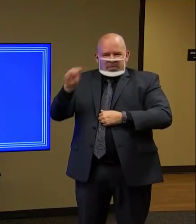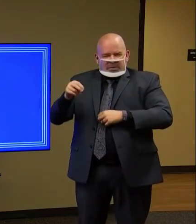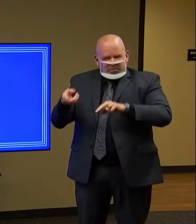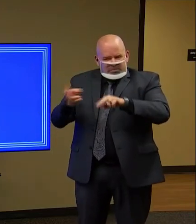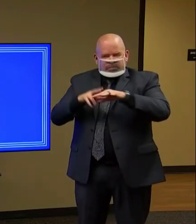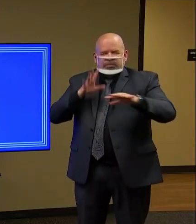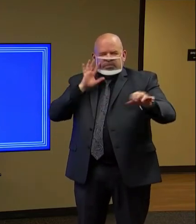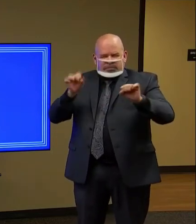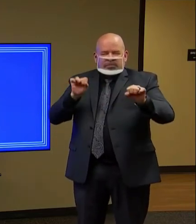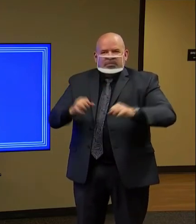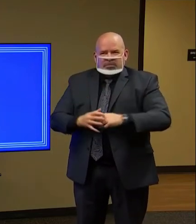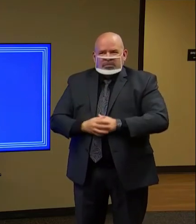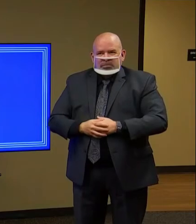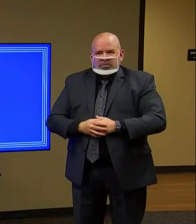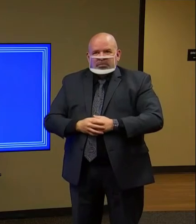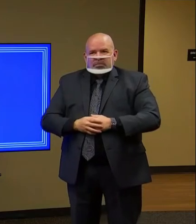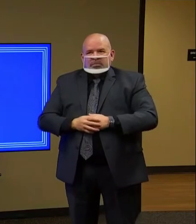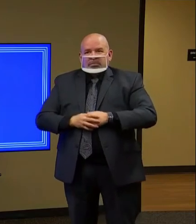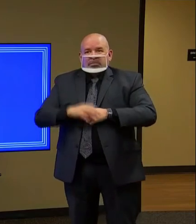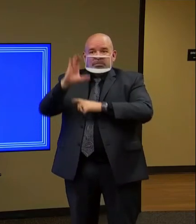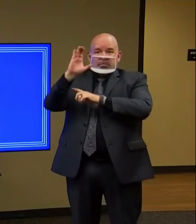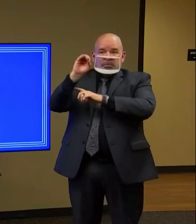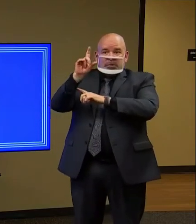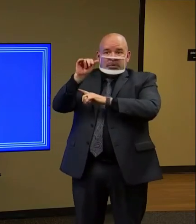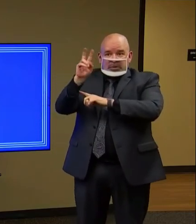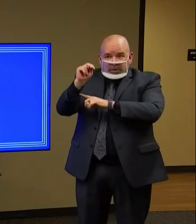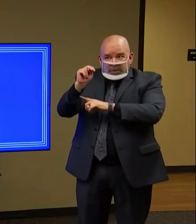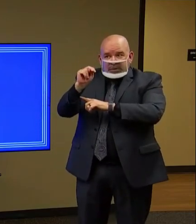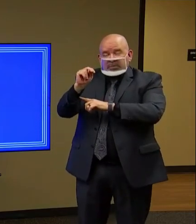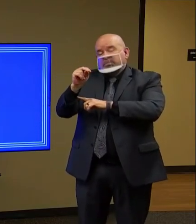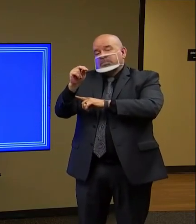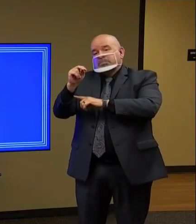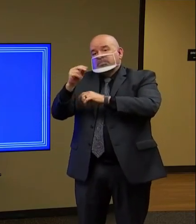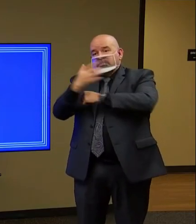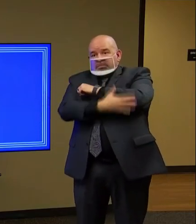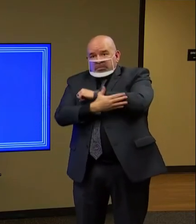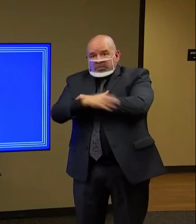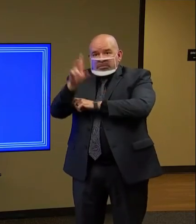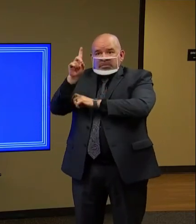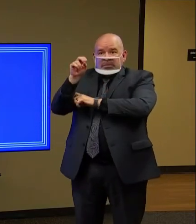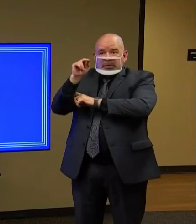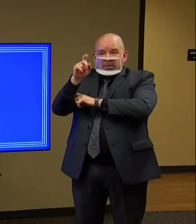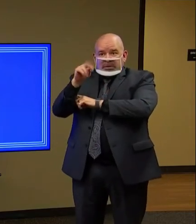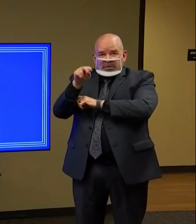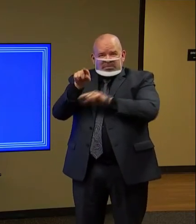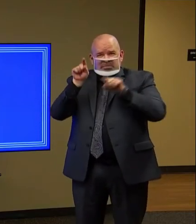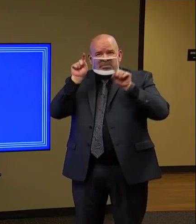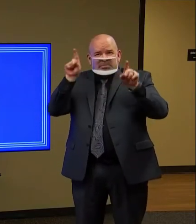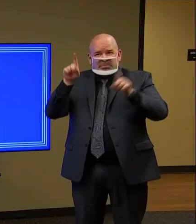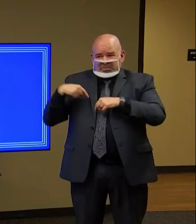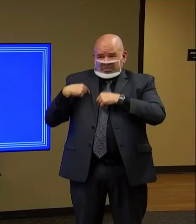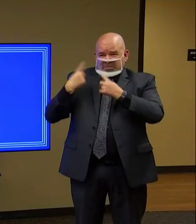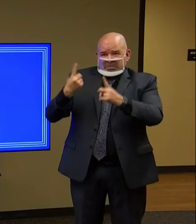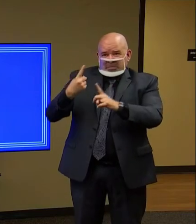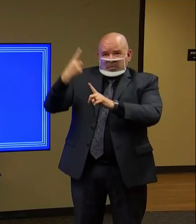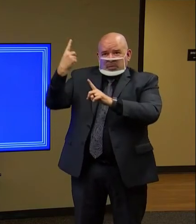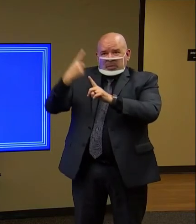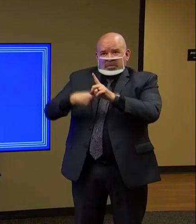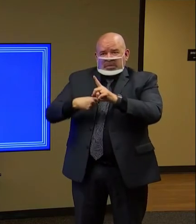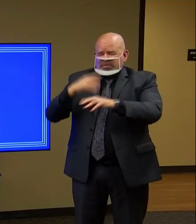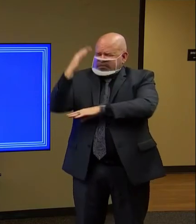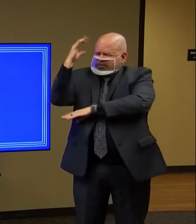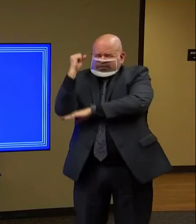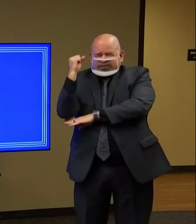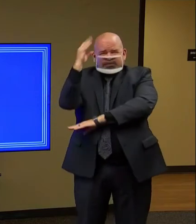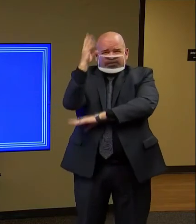new cases in the past month than in April, May, June, July, and August combined. And